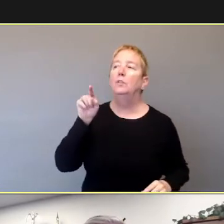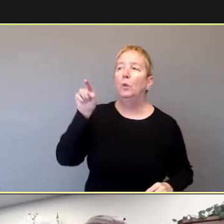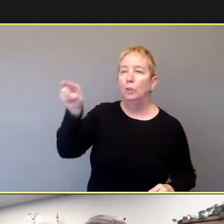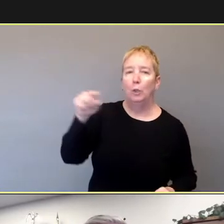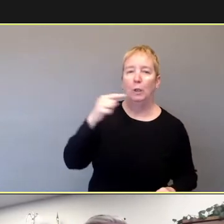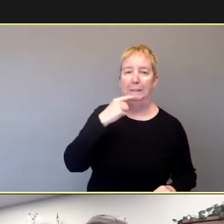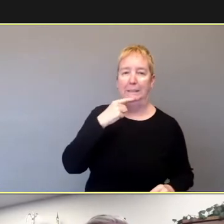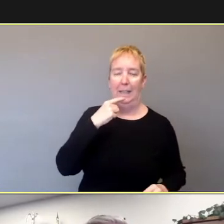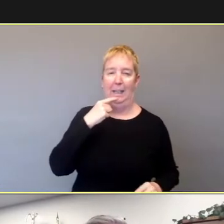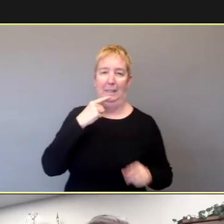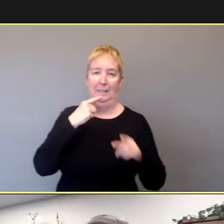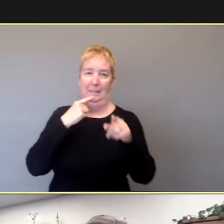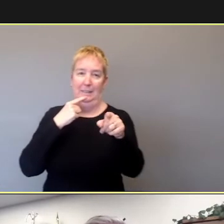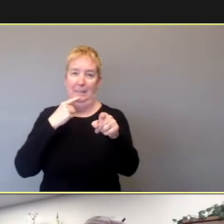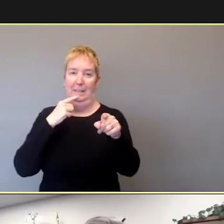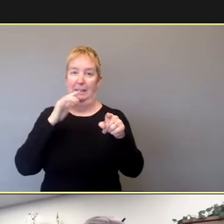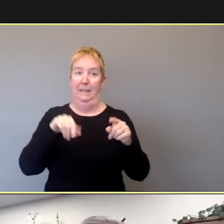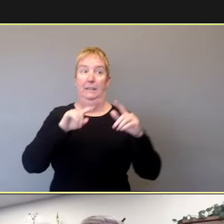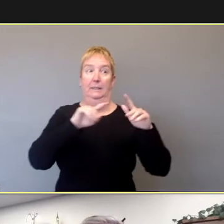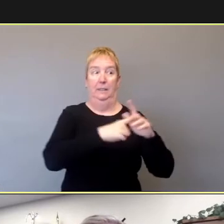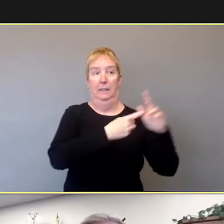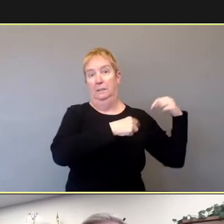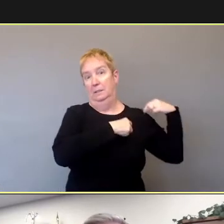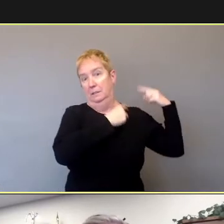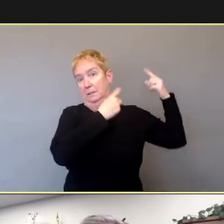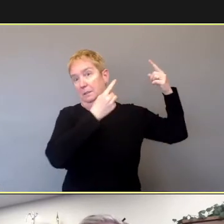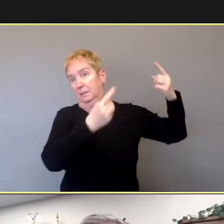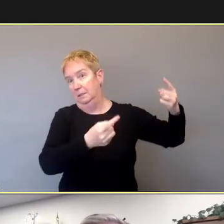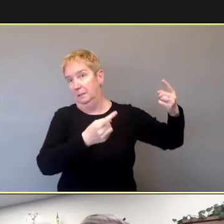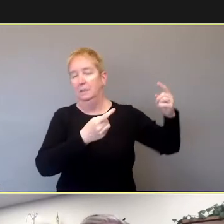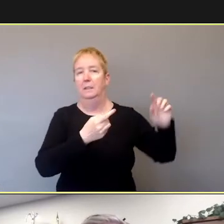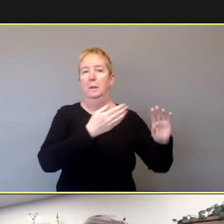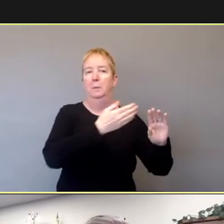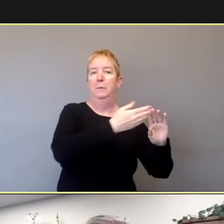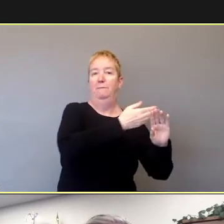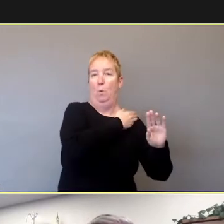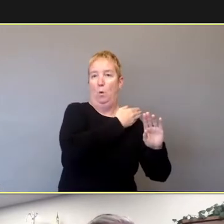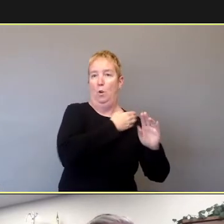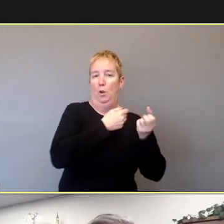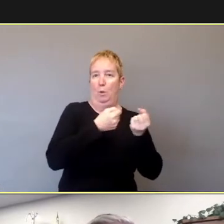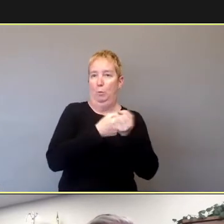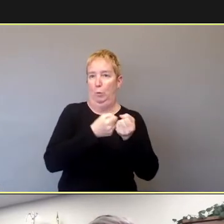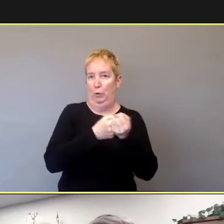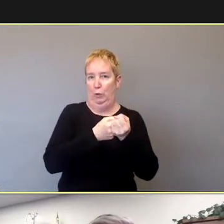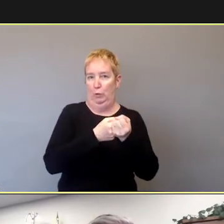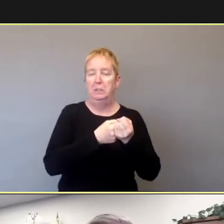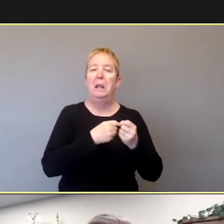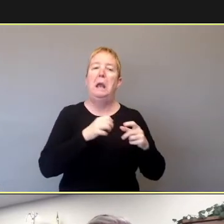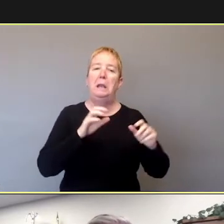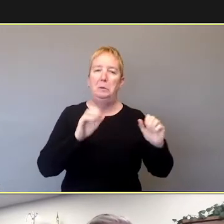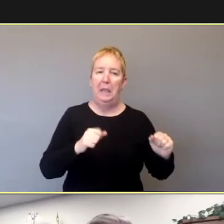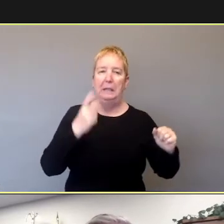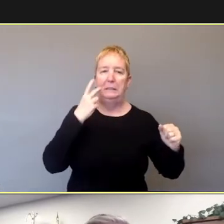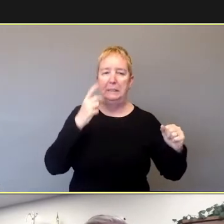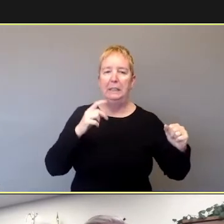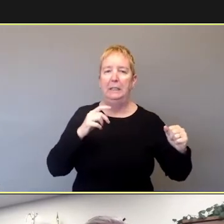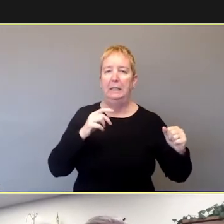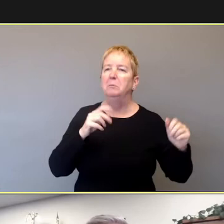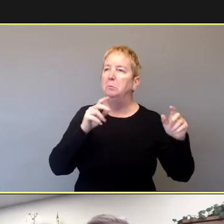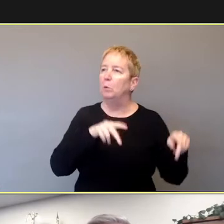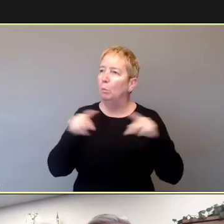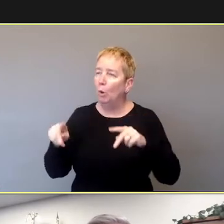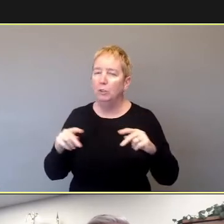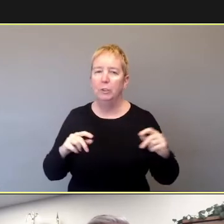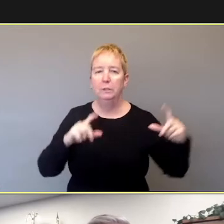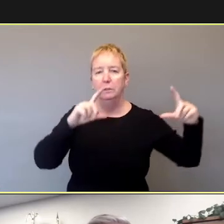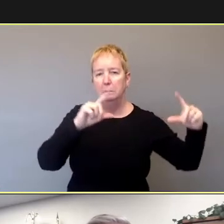this is since the beginning of the pandemic, since even before there were boosters, and you can get a rough sense of these proportions here. But if you